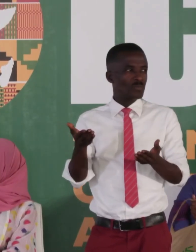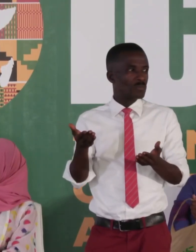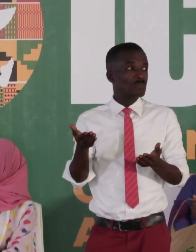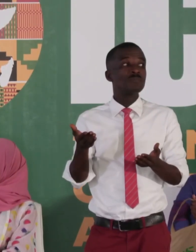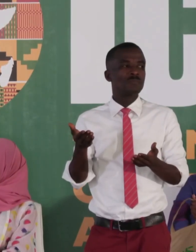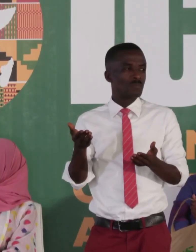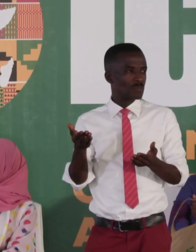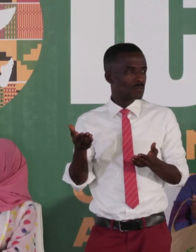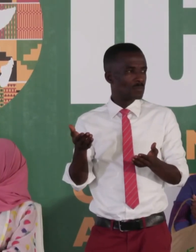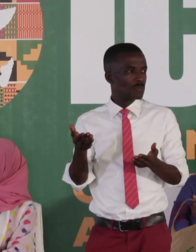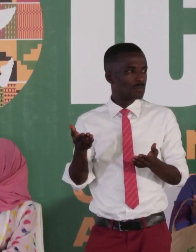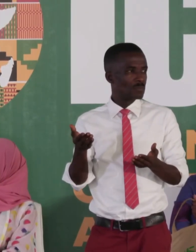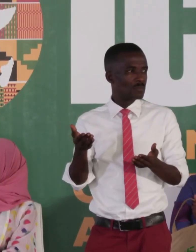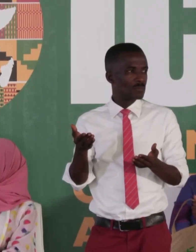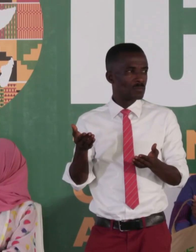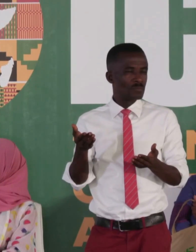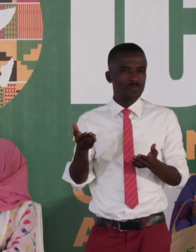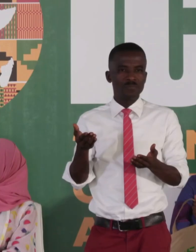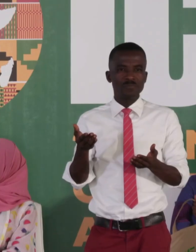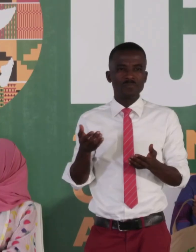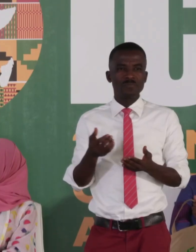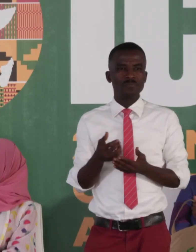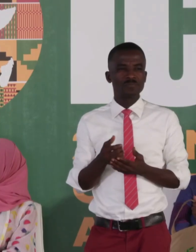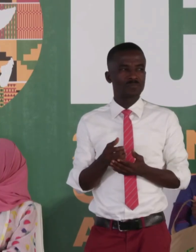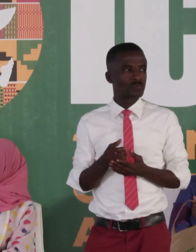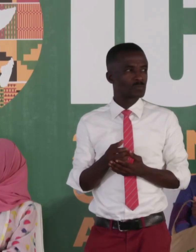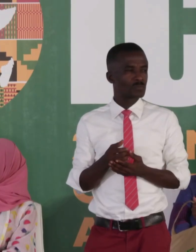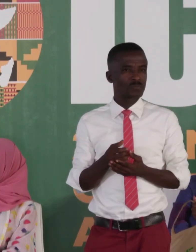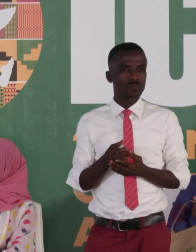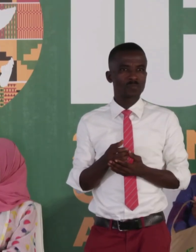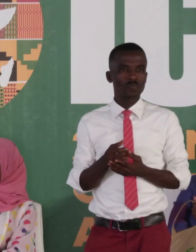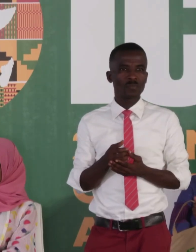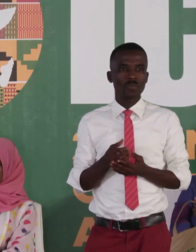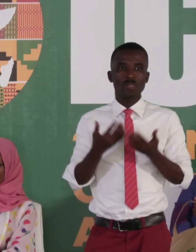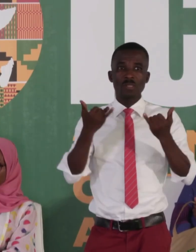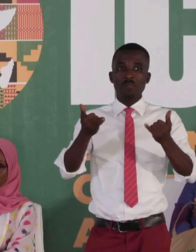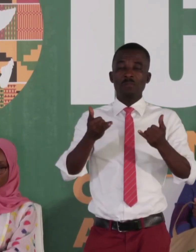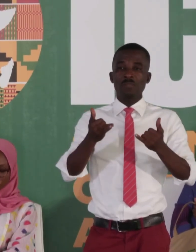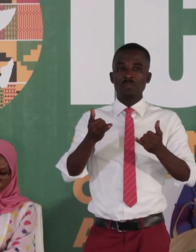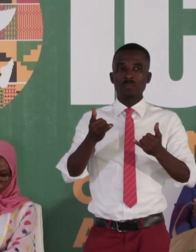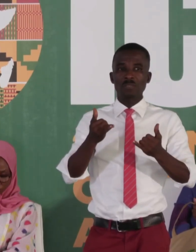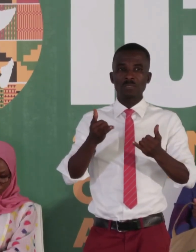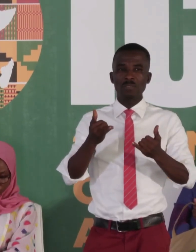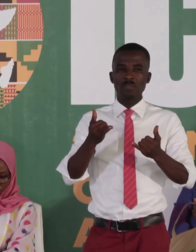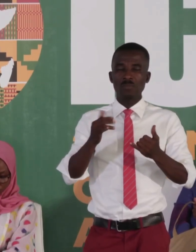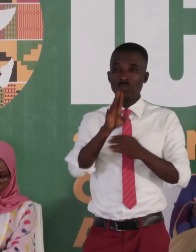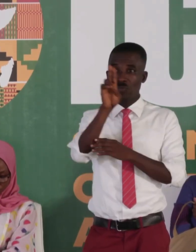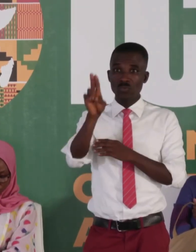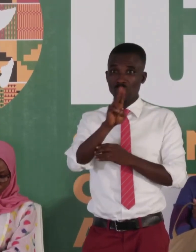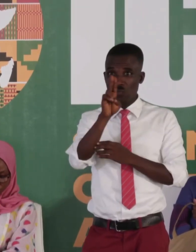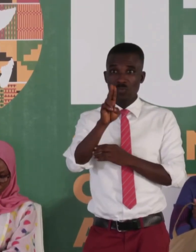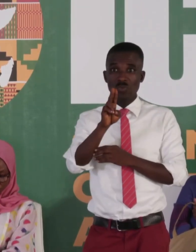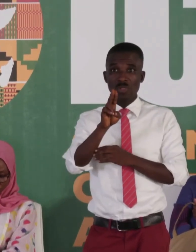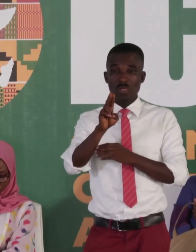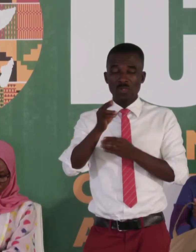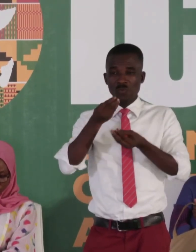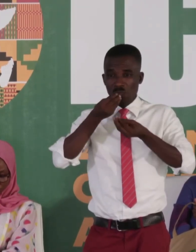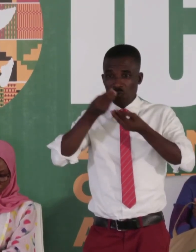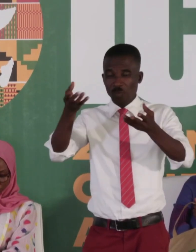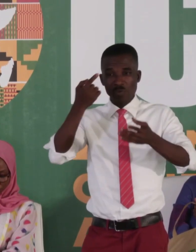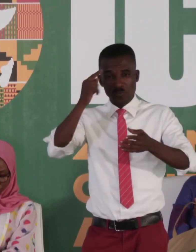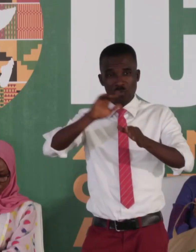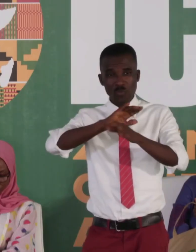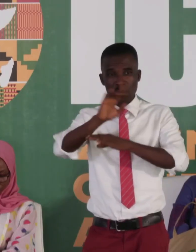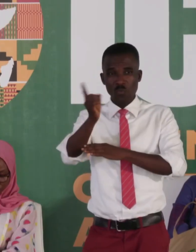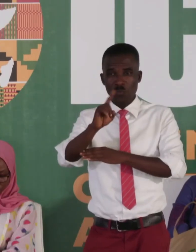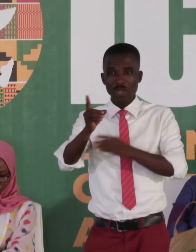Okay, previous slide, please. I'm not done yet. So quantitative-wise, we use data from the DIMS, that's the